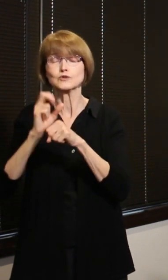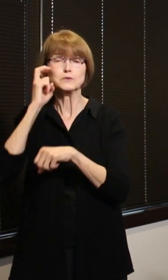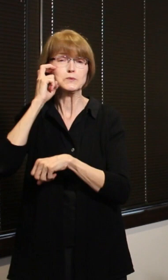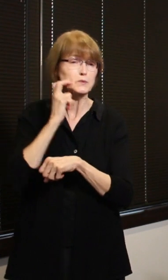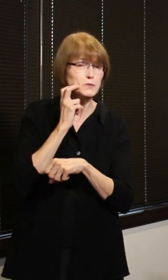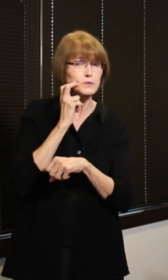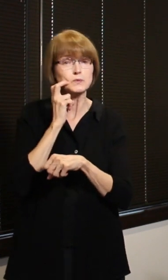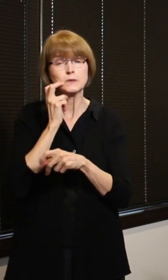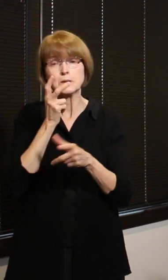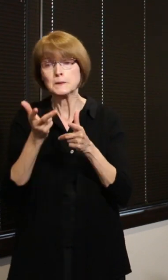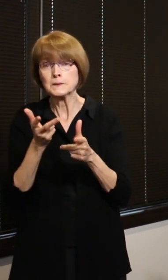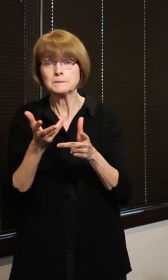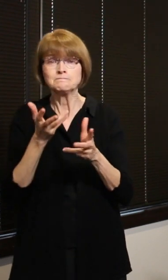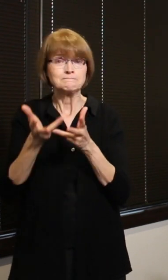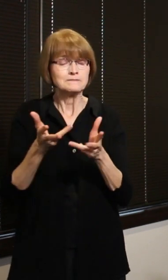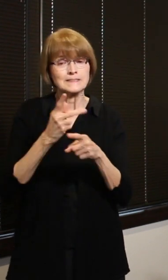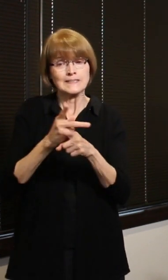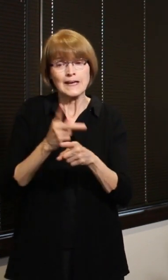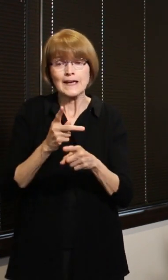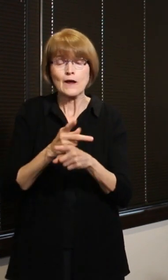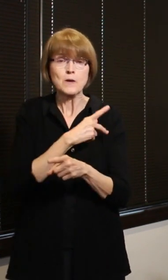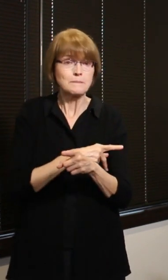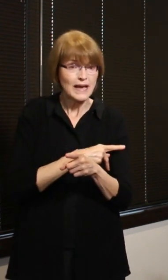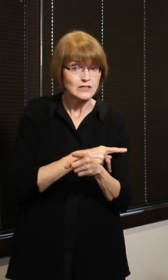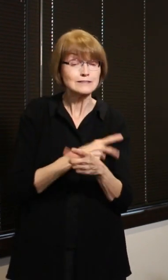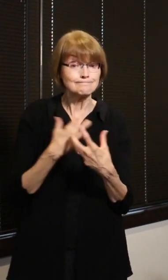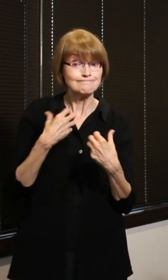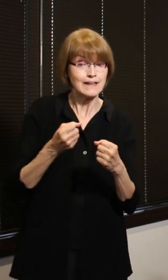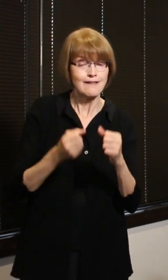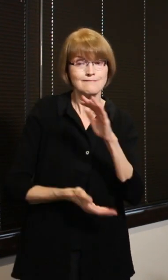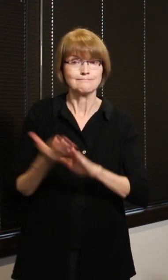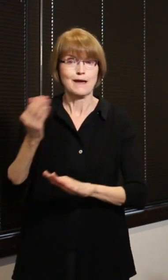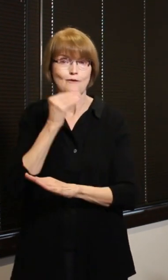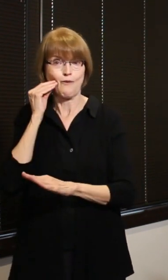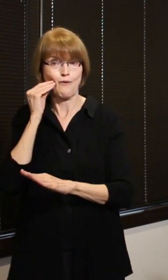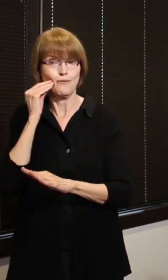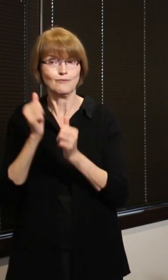back home to their loved ones. So thank you, everyone, for that.